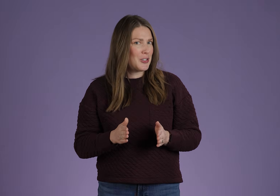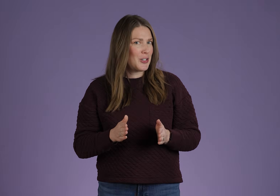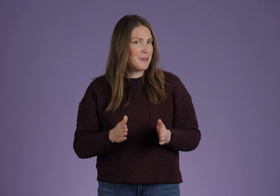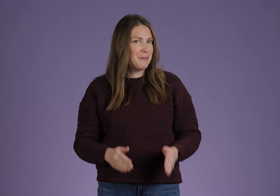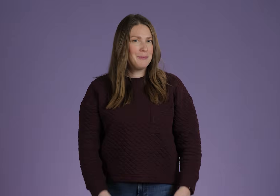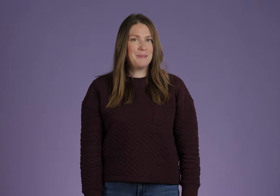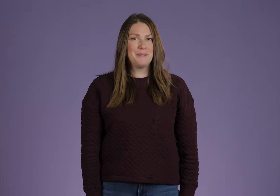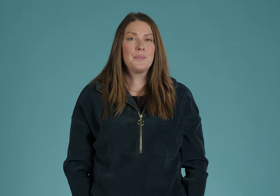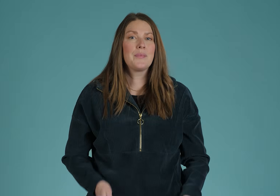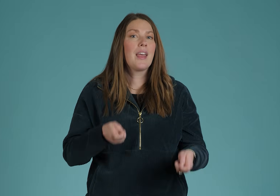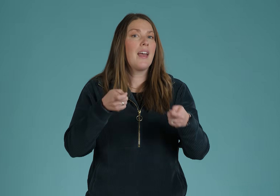Manager.